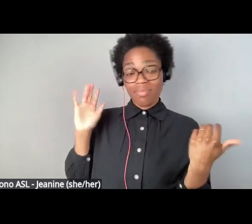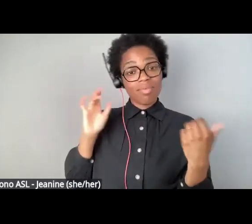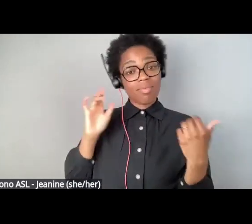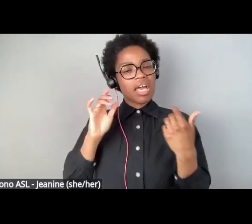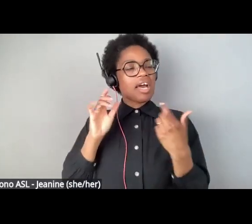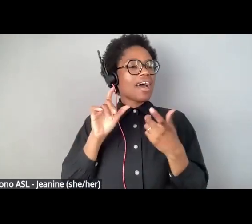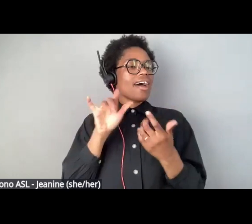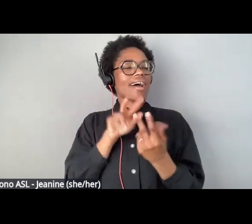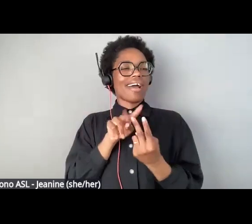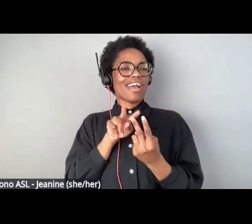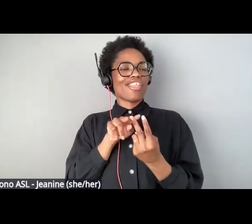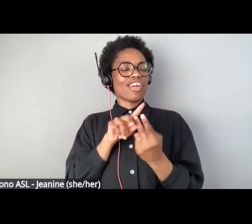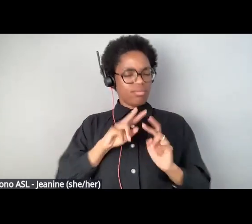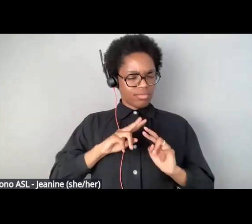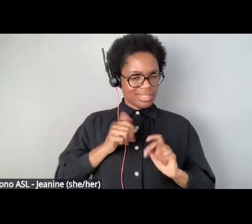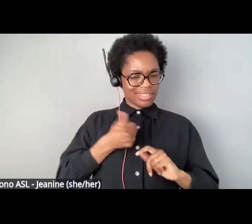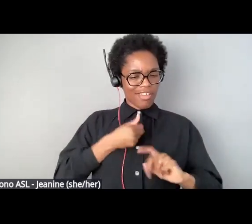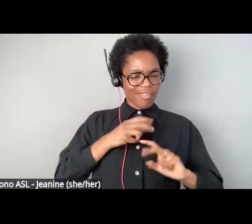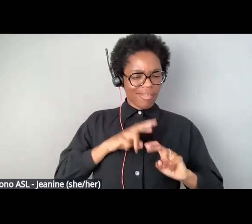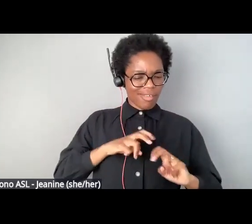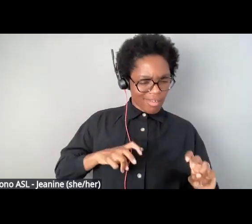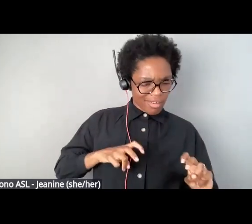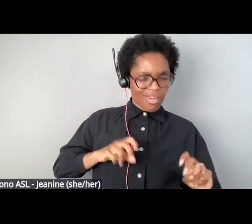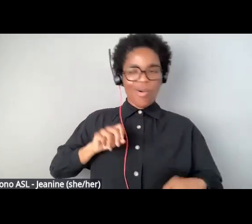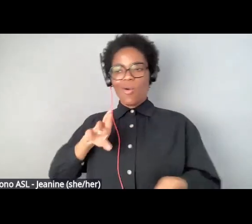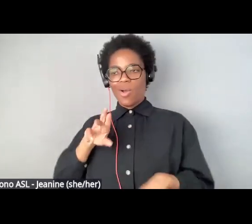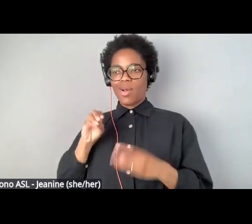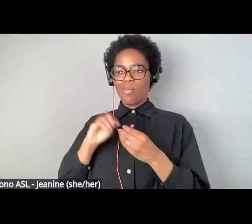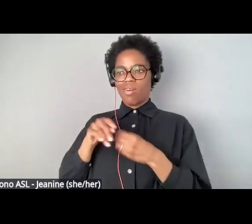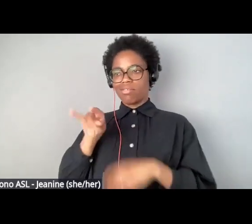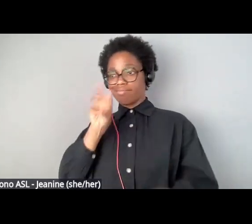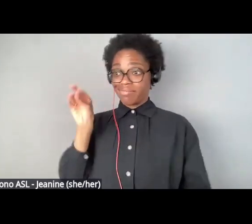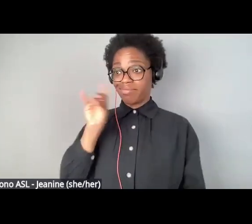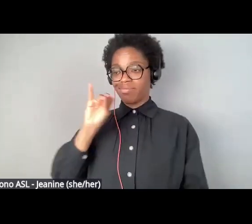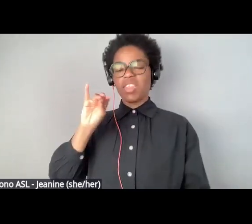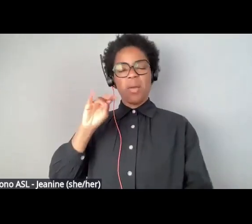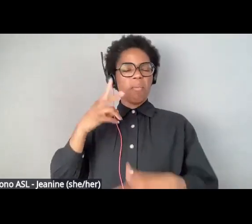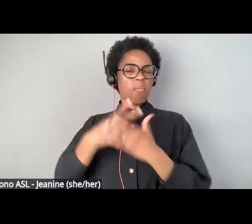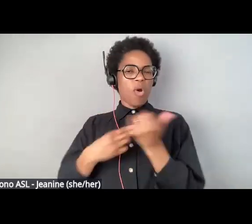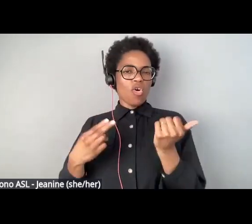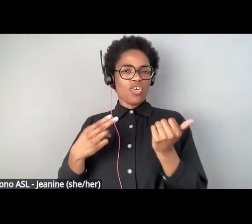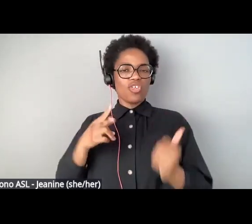we need that pettiness to get us through the day. Okay.